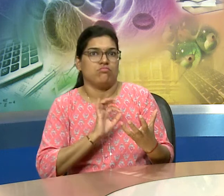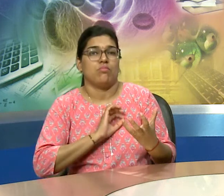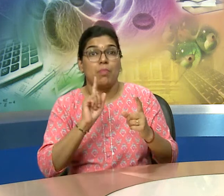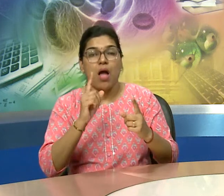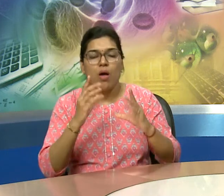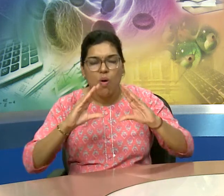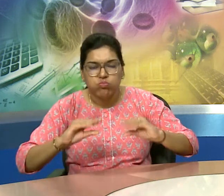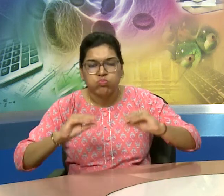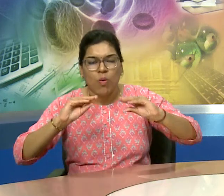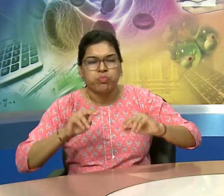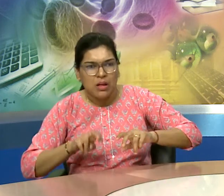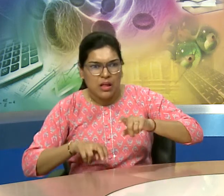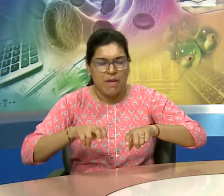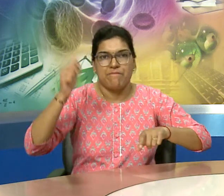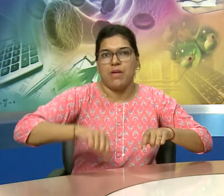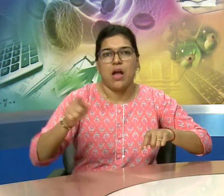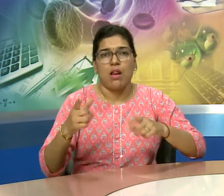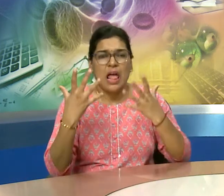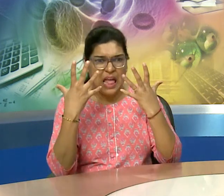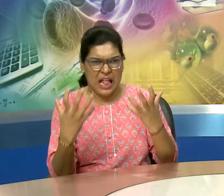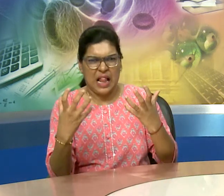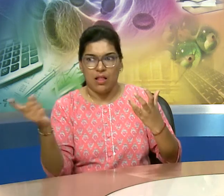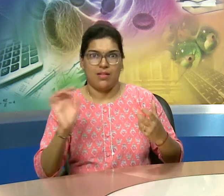place where they are most commonly found.